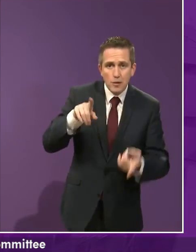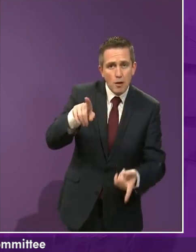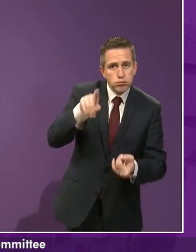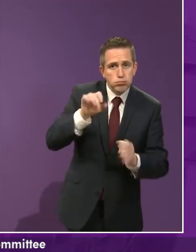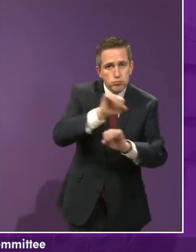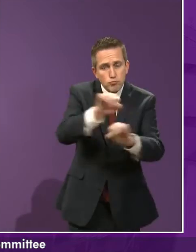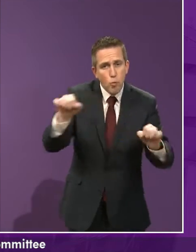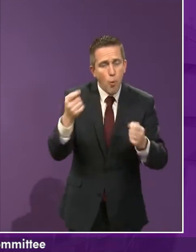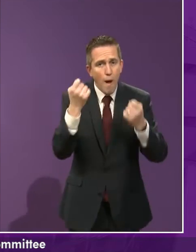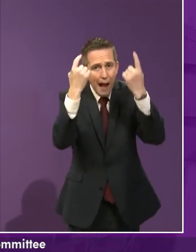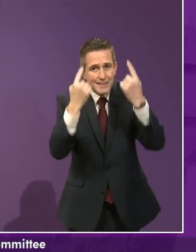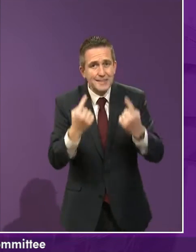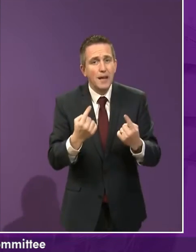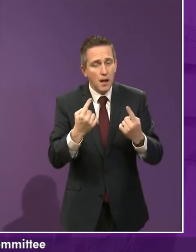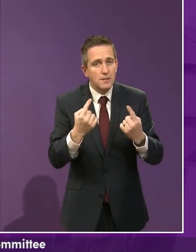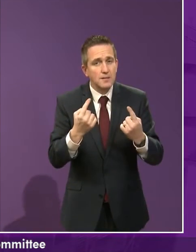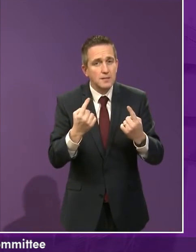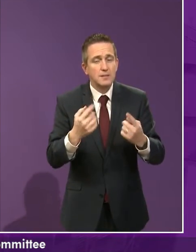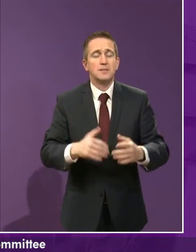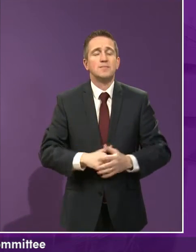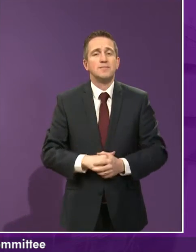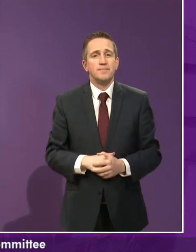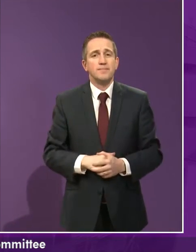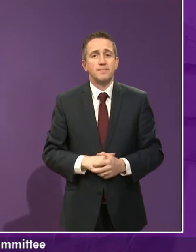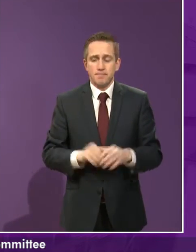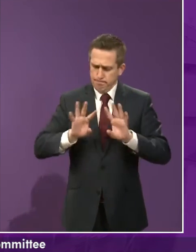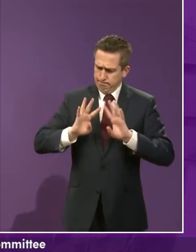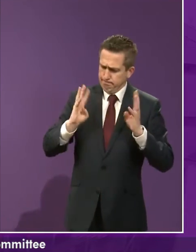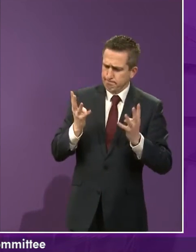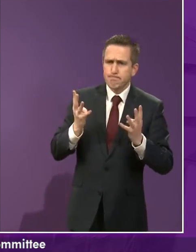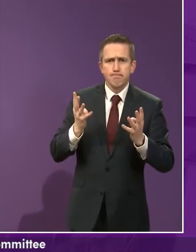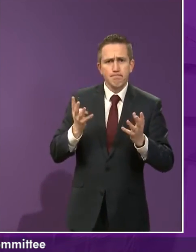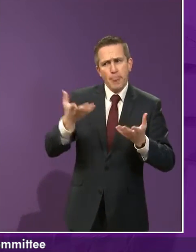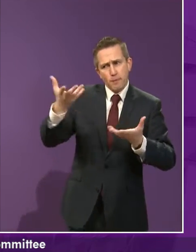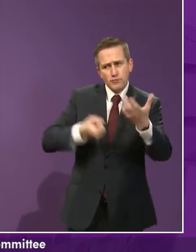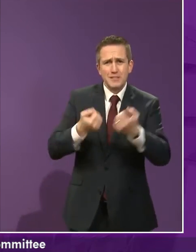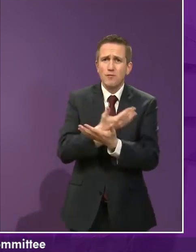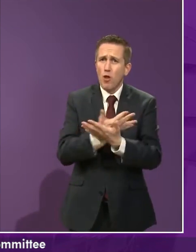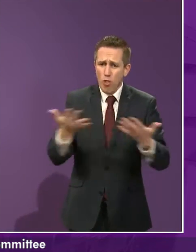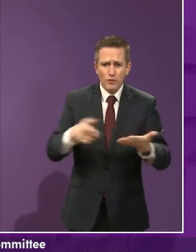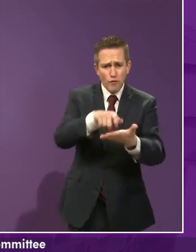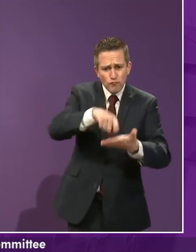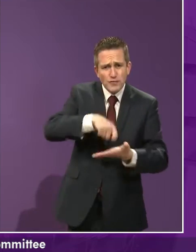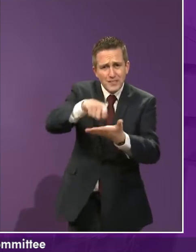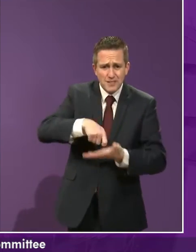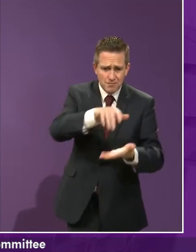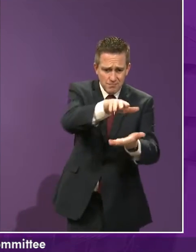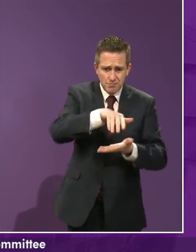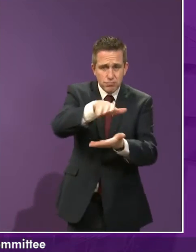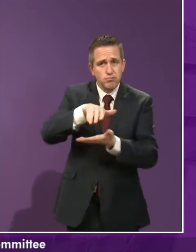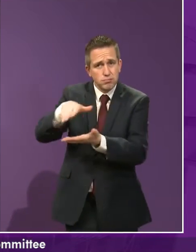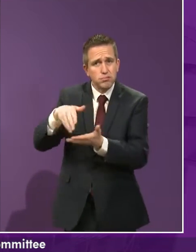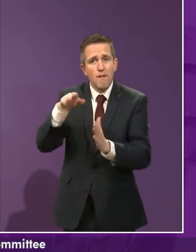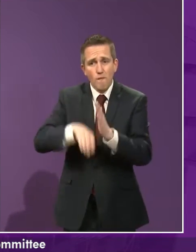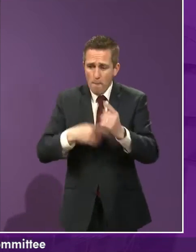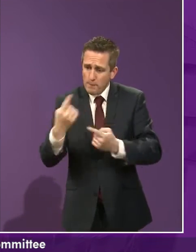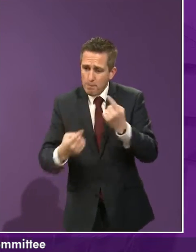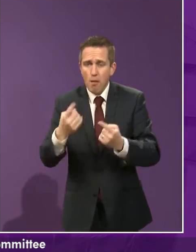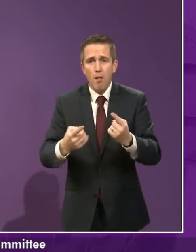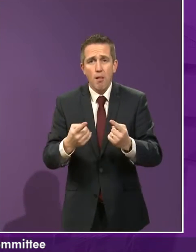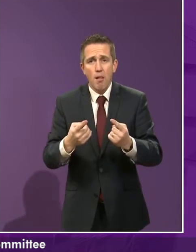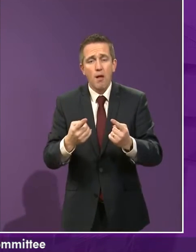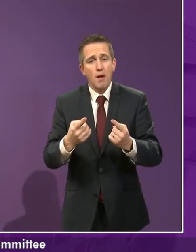of your ideas that you have. We've had a huge amount of written evidence from people who have either access